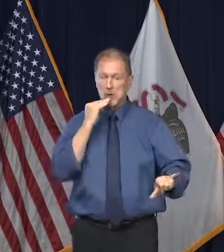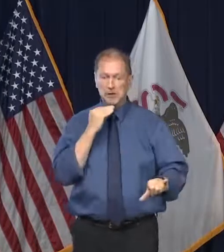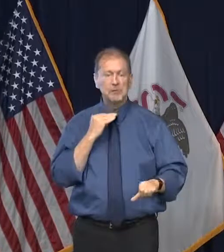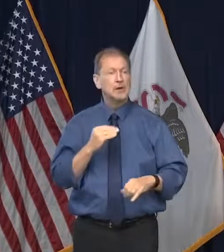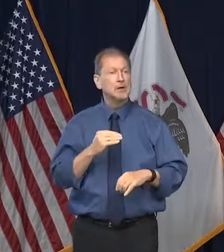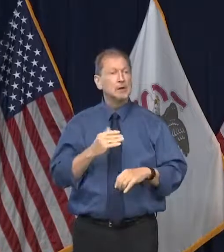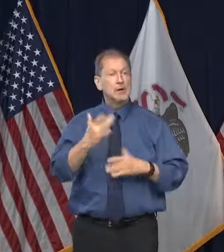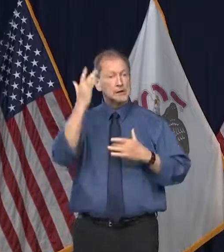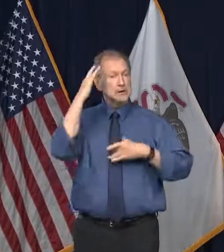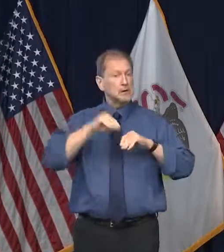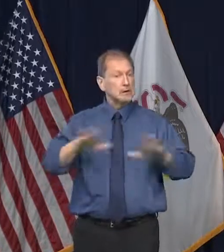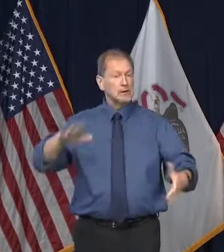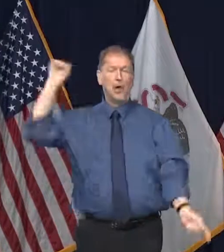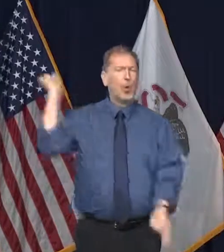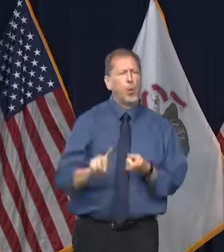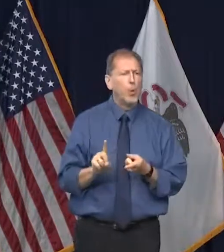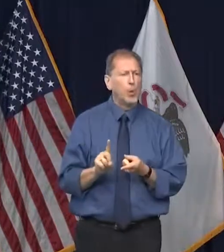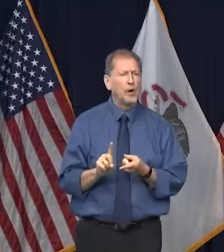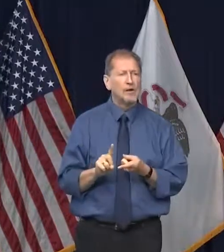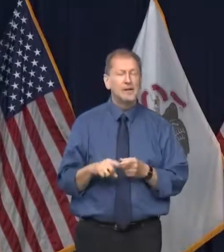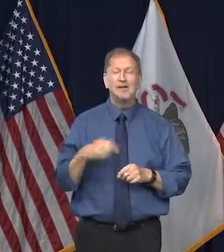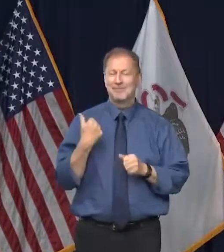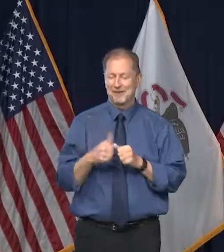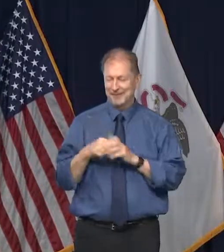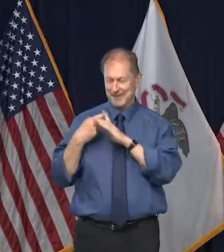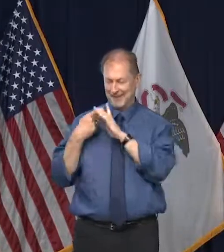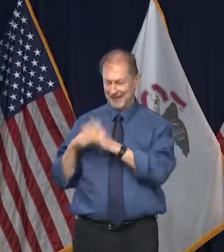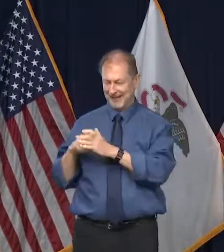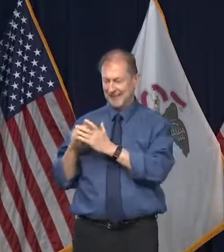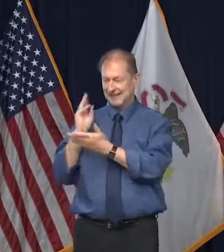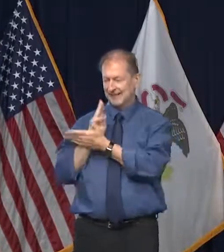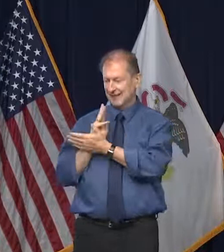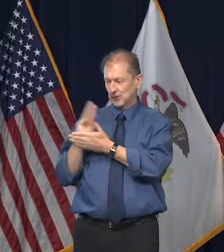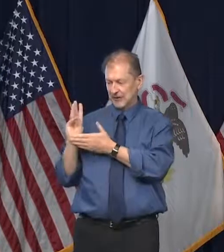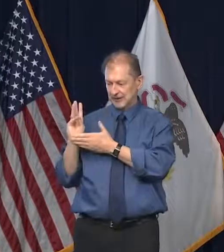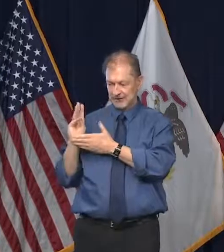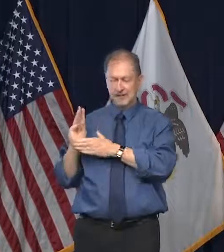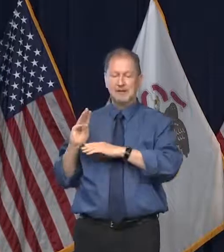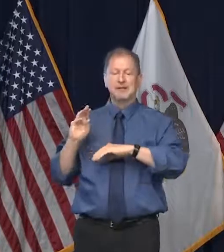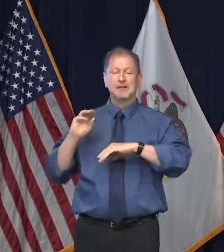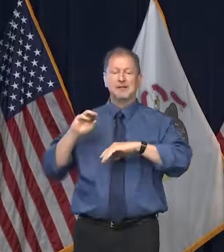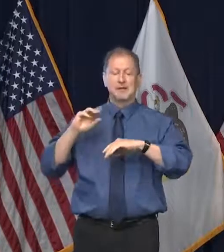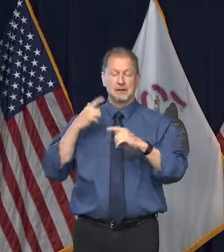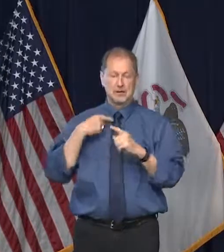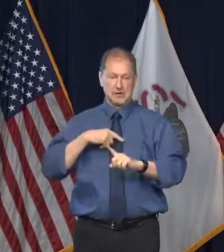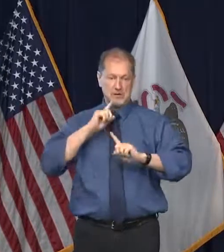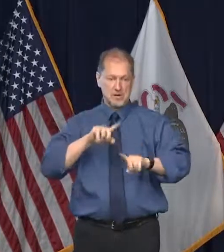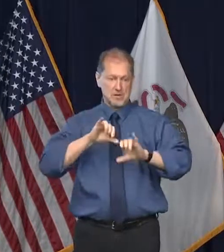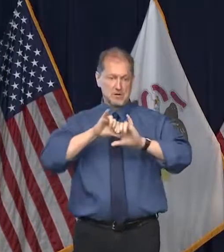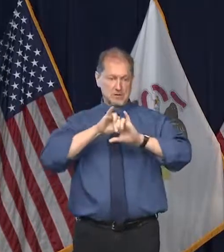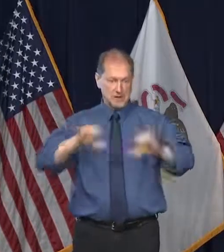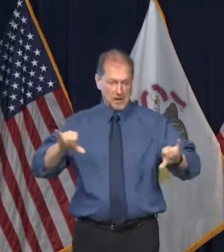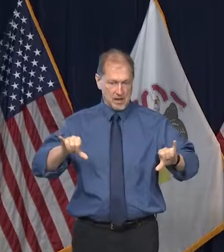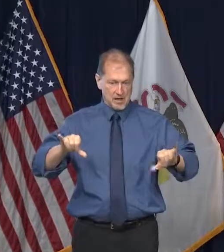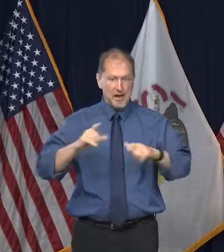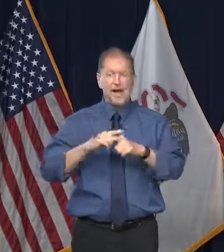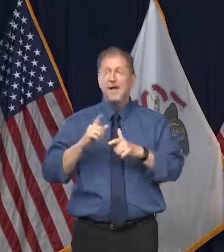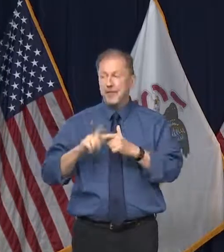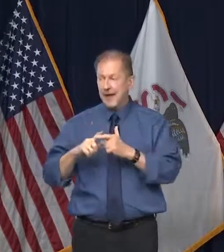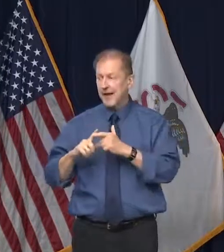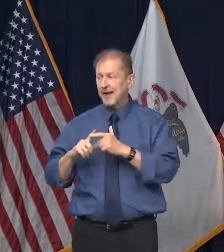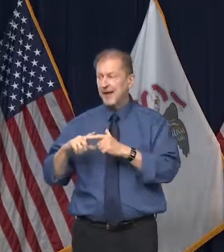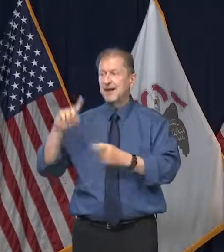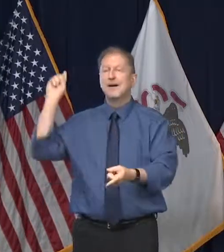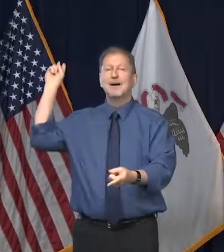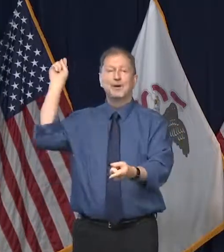the moment we put it in. Remember, it took 6 weeks from the moment we put it in for us to see a peak, and then begin